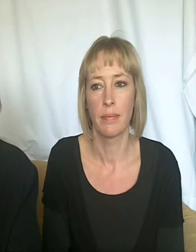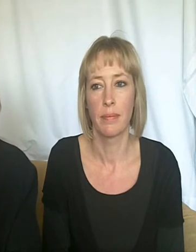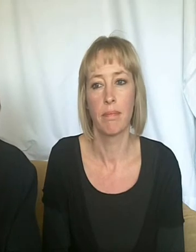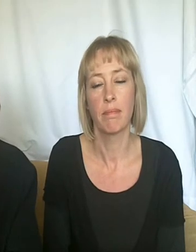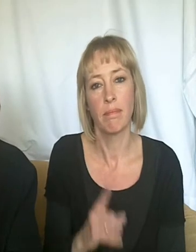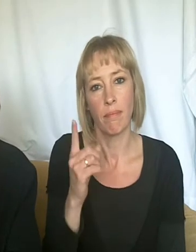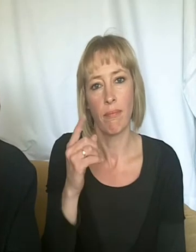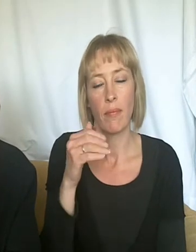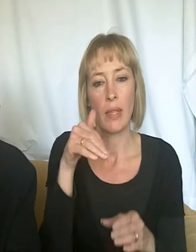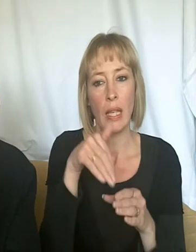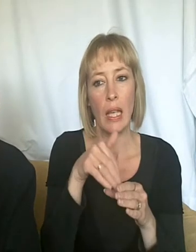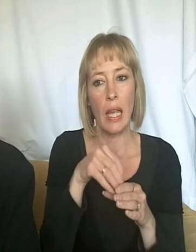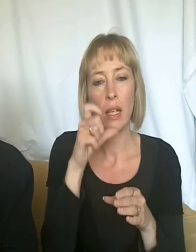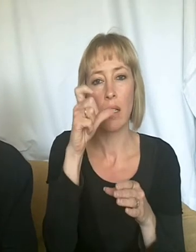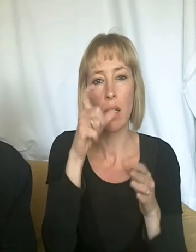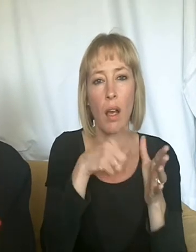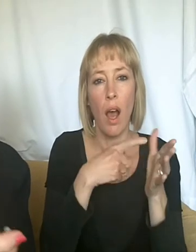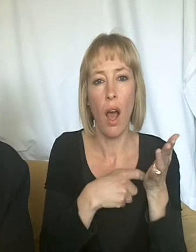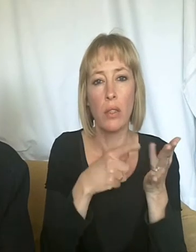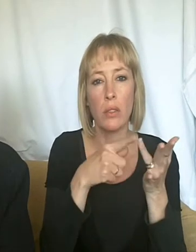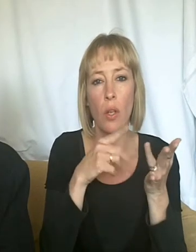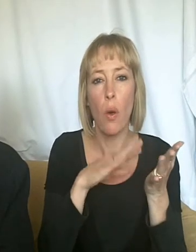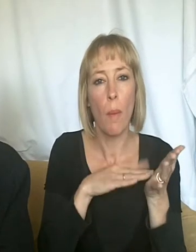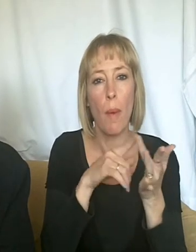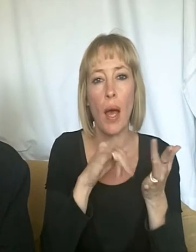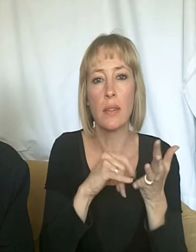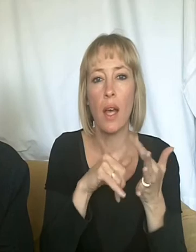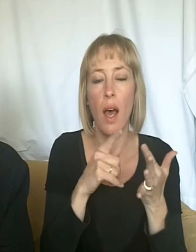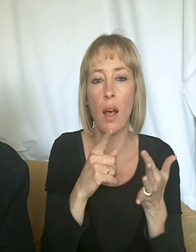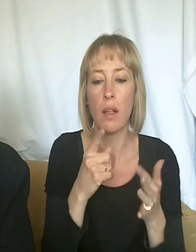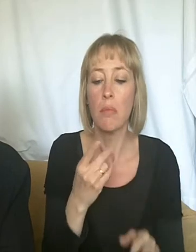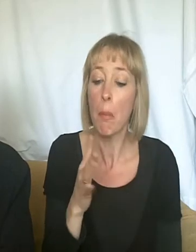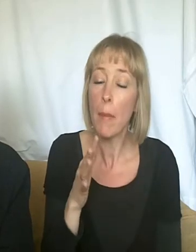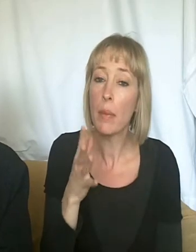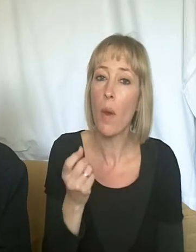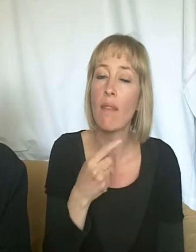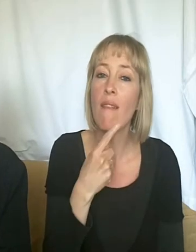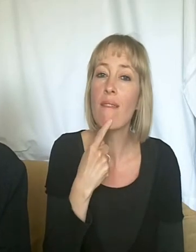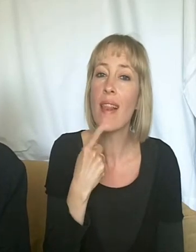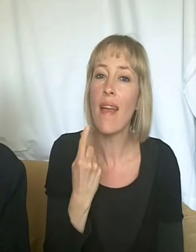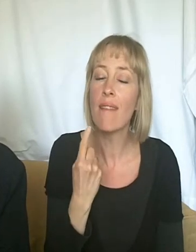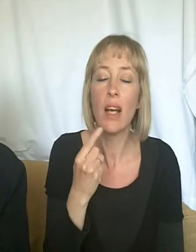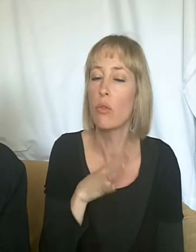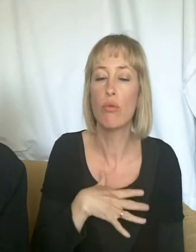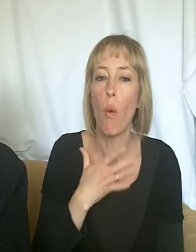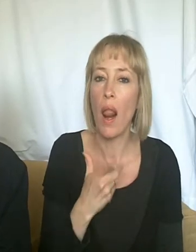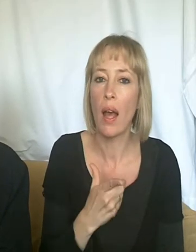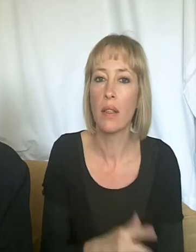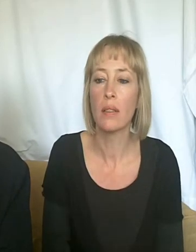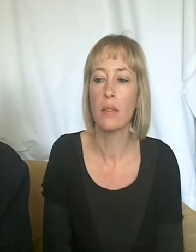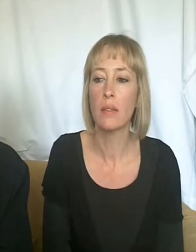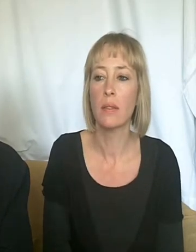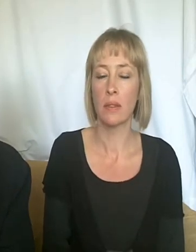sometimes in your cartomizer you'll find you have a flavor that you don't like. So I use